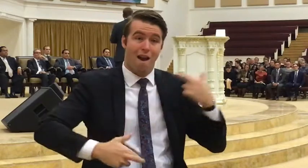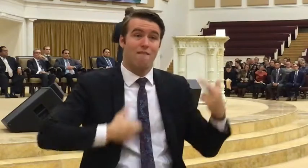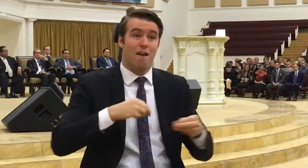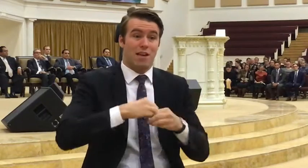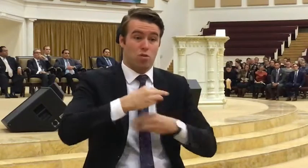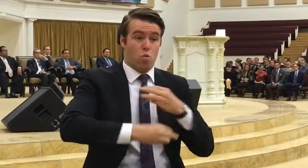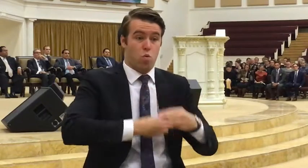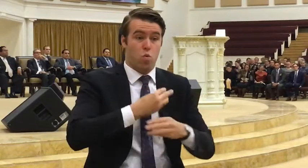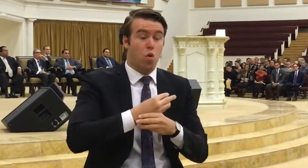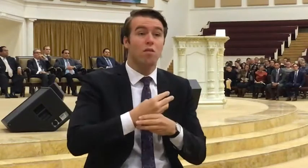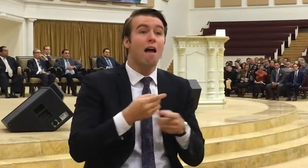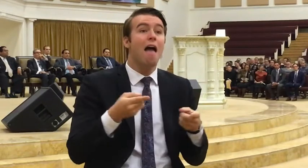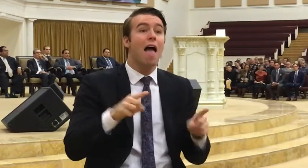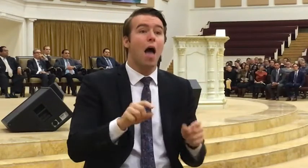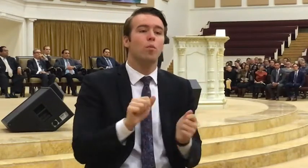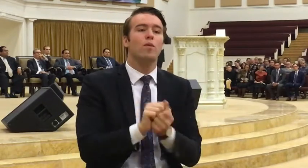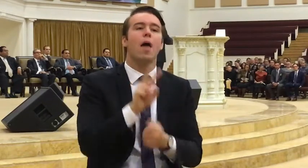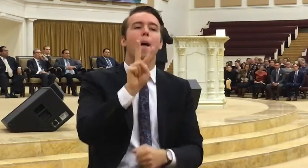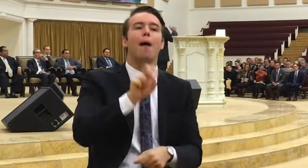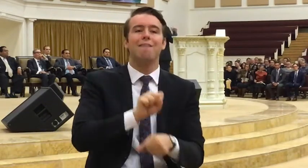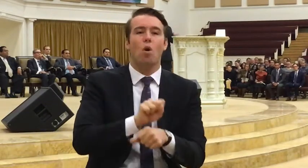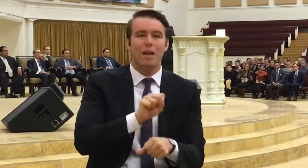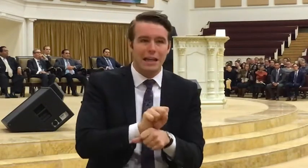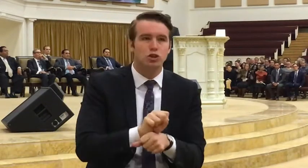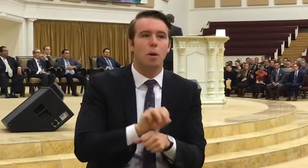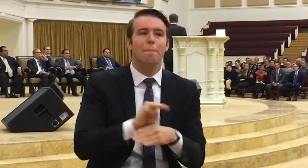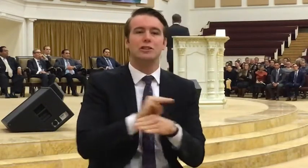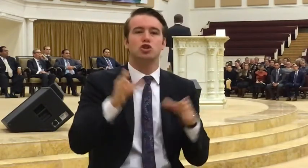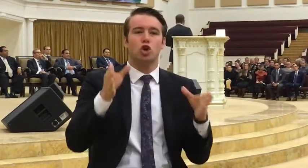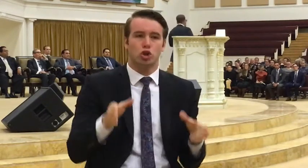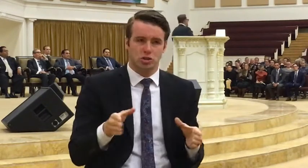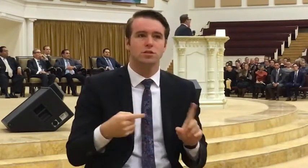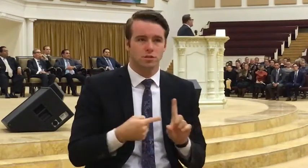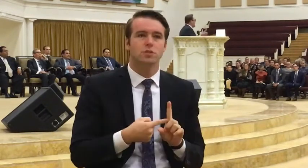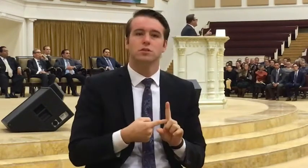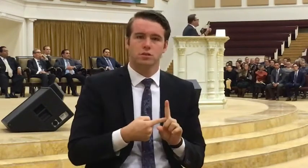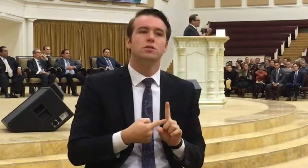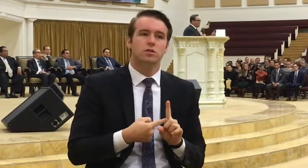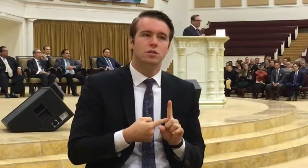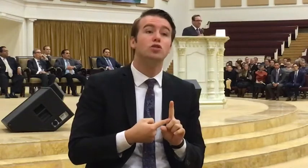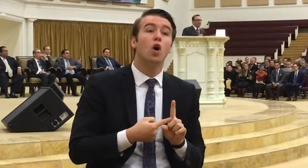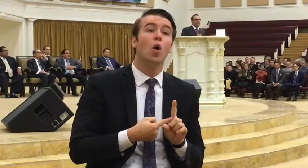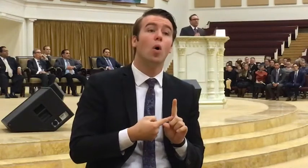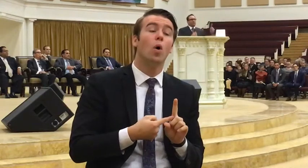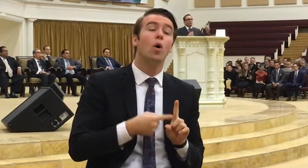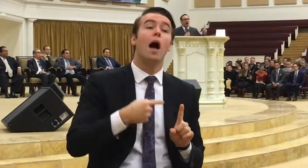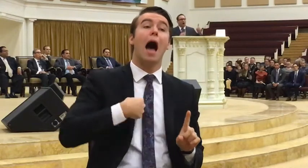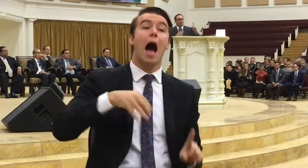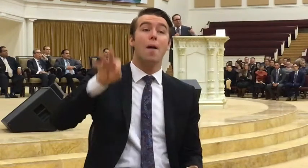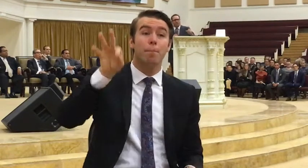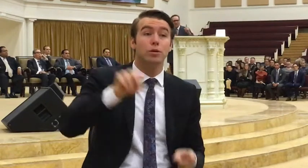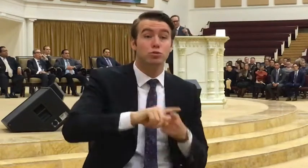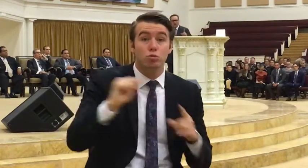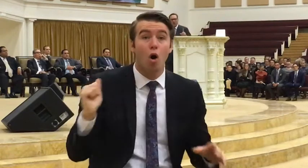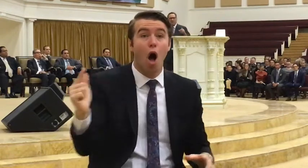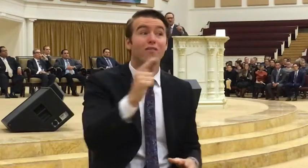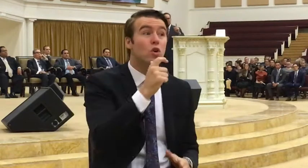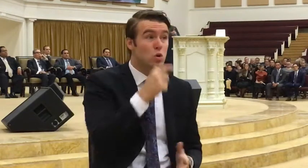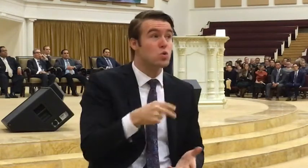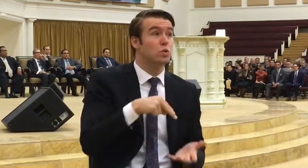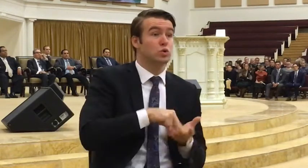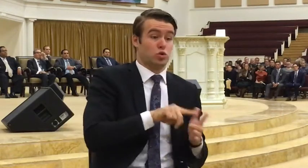globally are happening with bivocational ministry. So I'm even preaching to all of you that